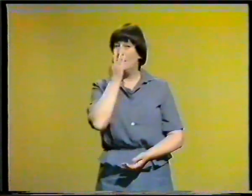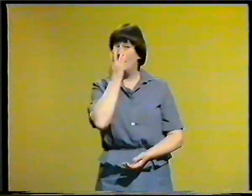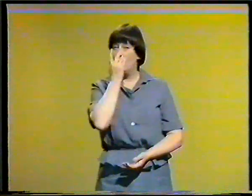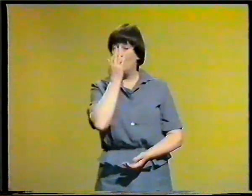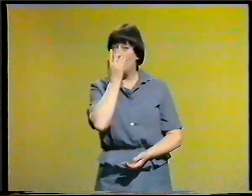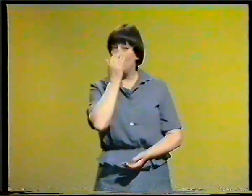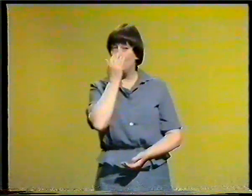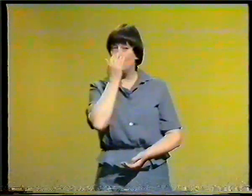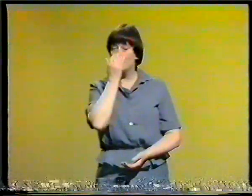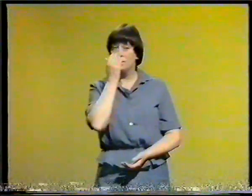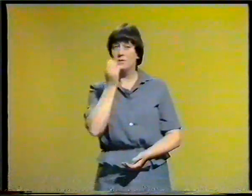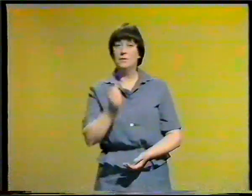How old?